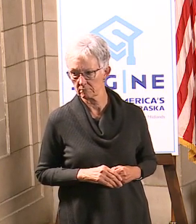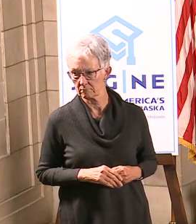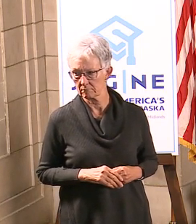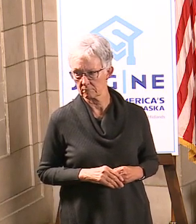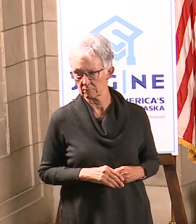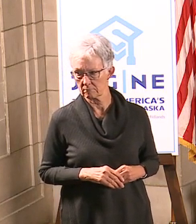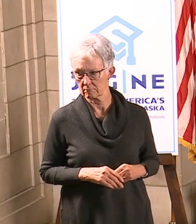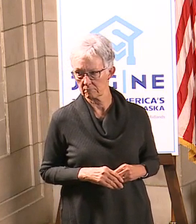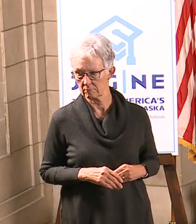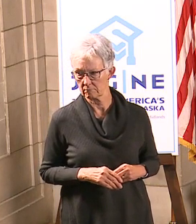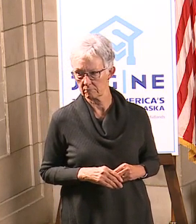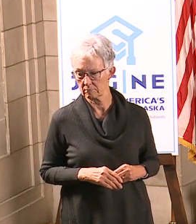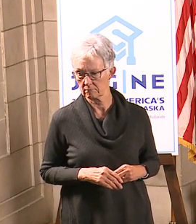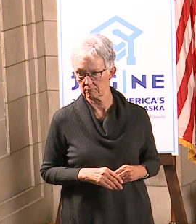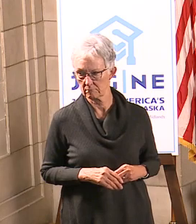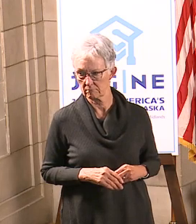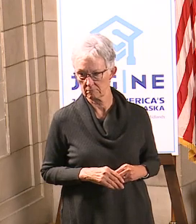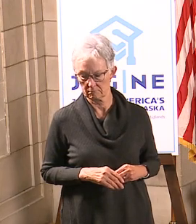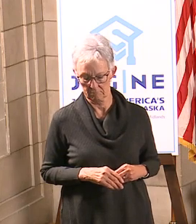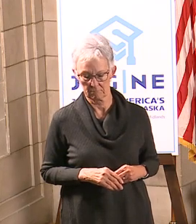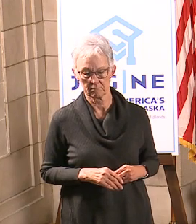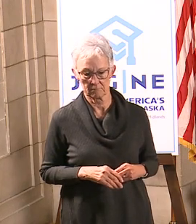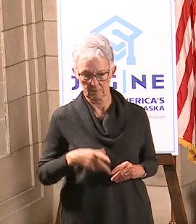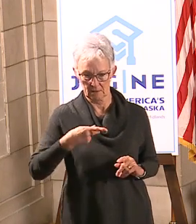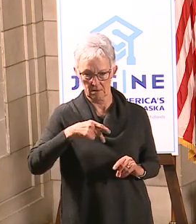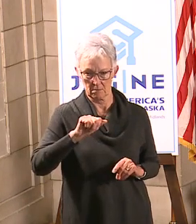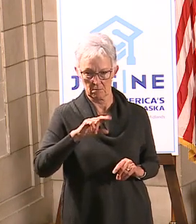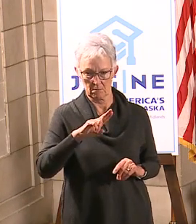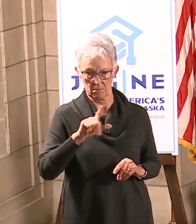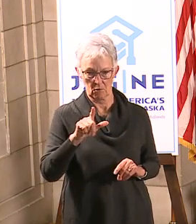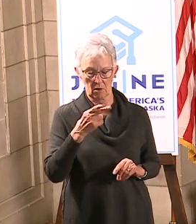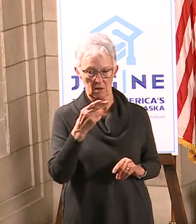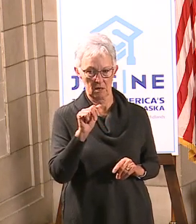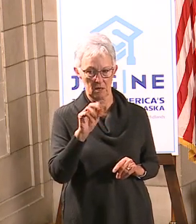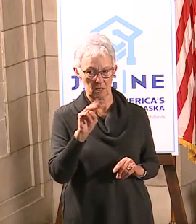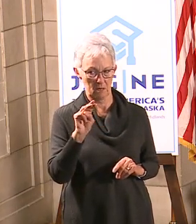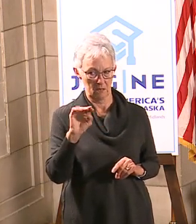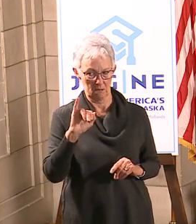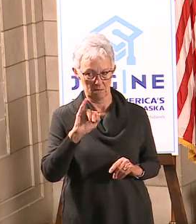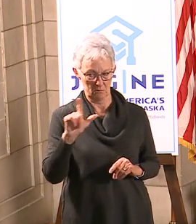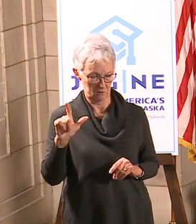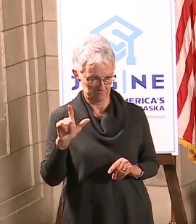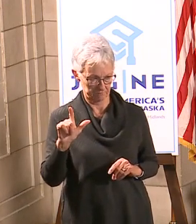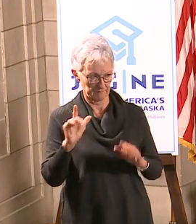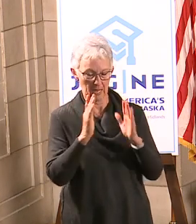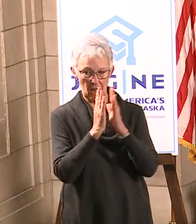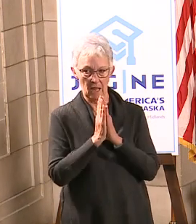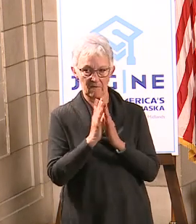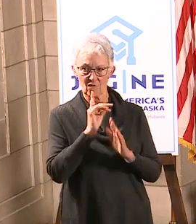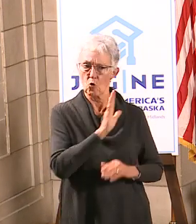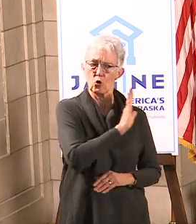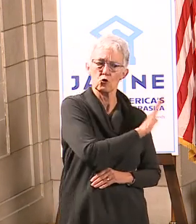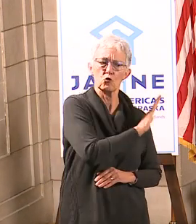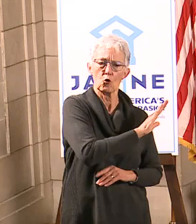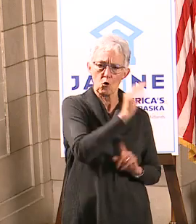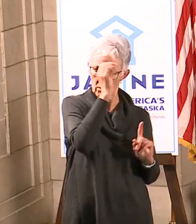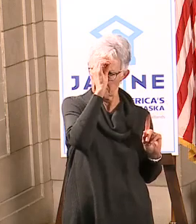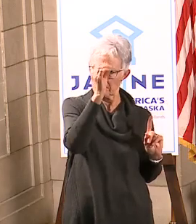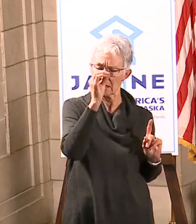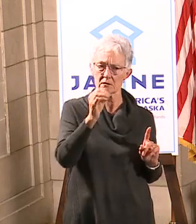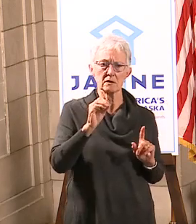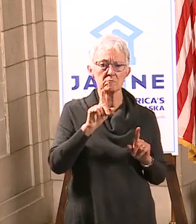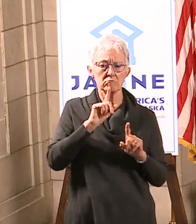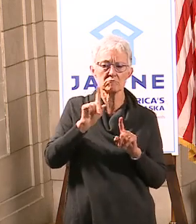he would like a reaction to those calls. So Paul Hamill is asking for response to the editorials